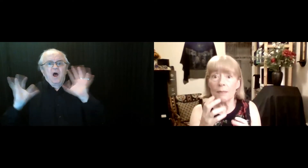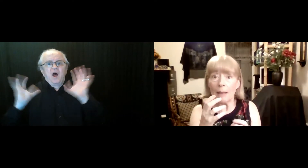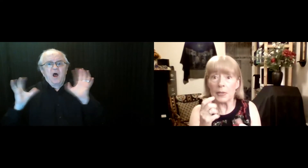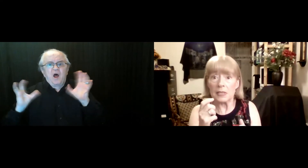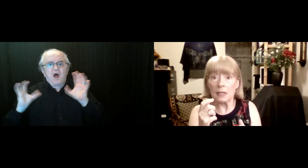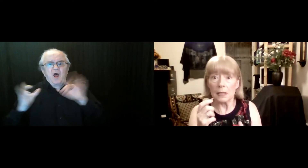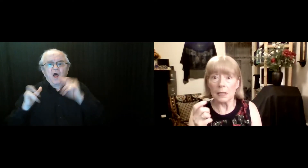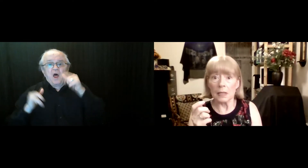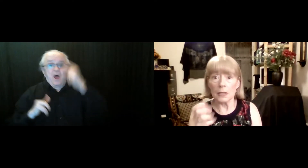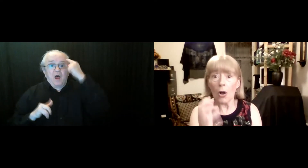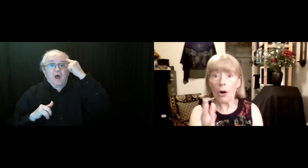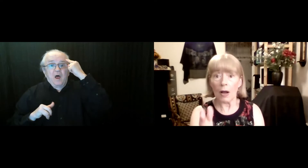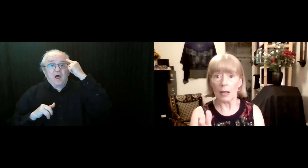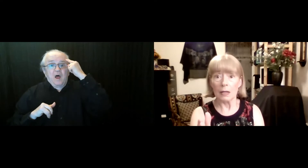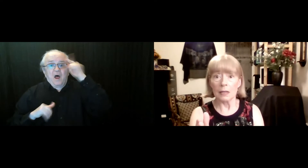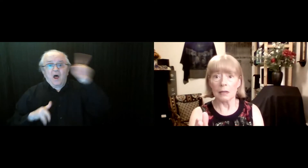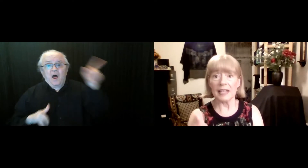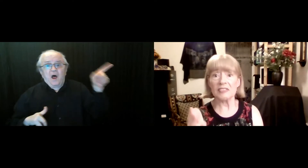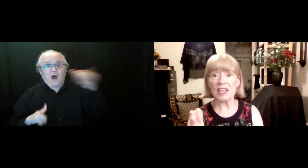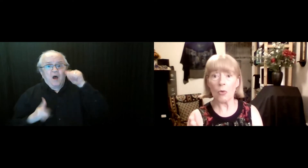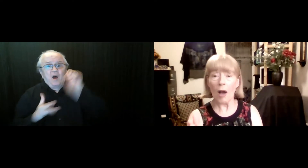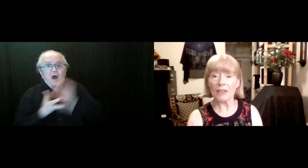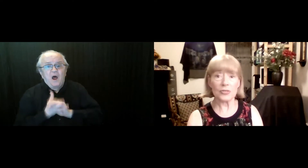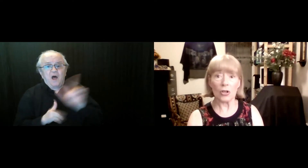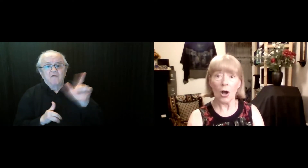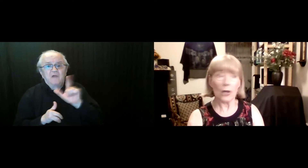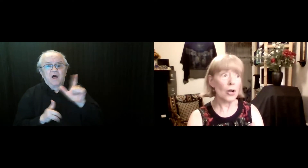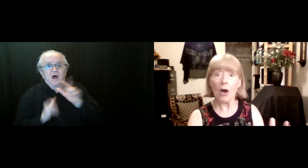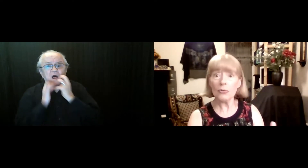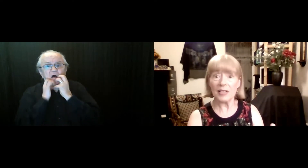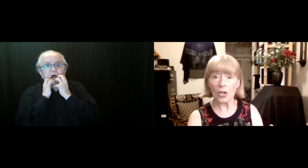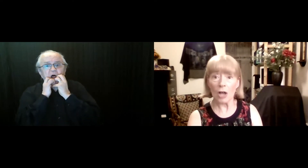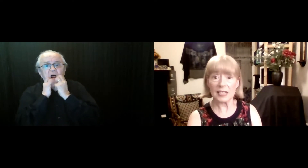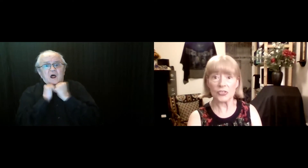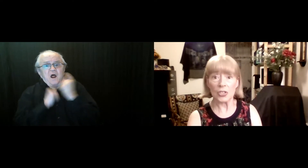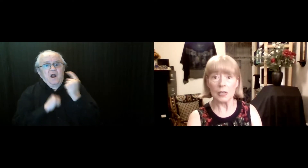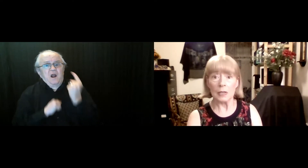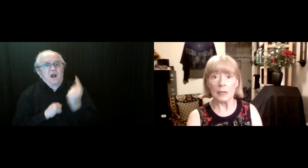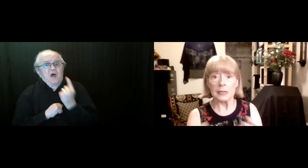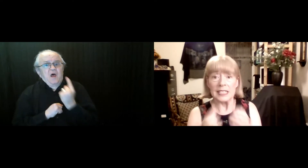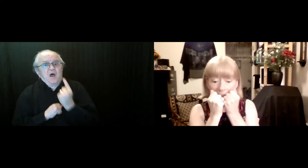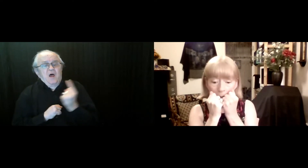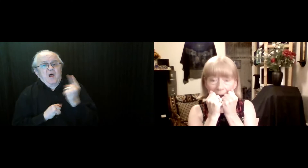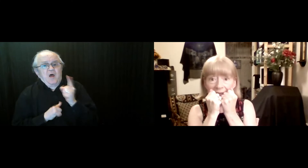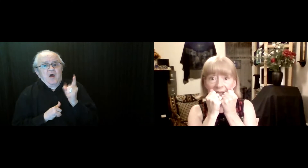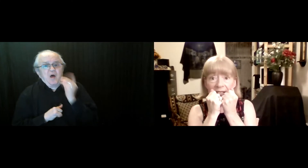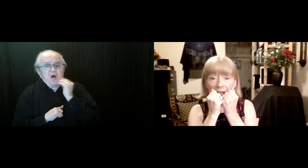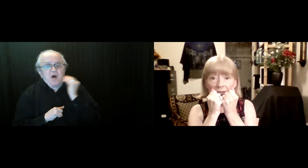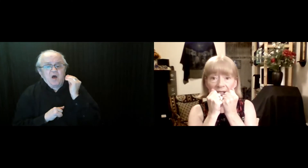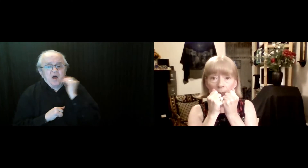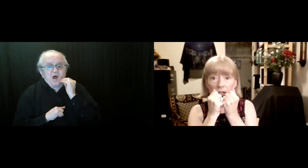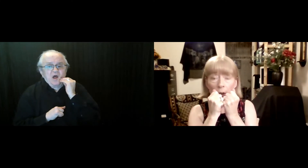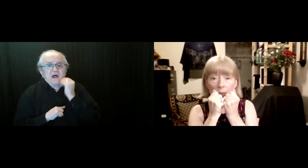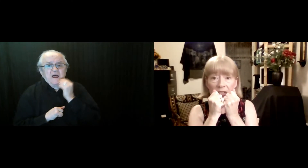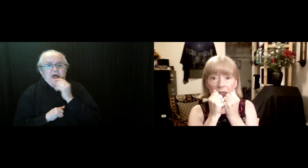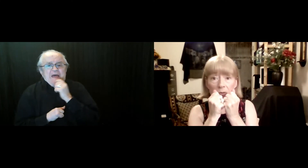he remembered. Laura, his dear wife, was on her own in the cottage. He had to bite the inside of his